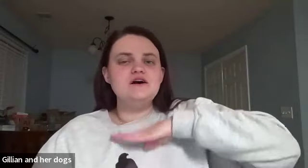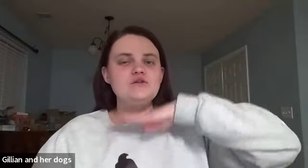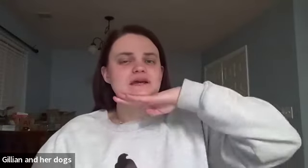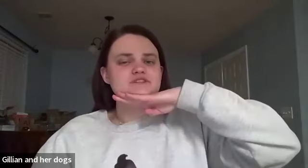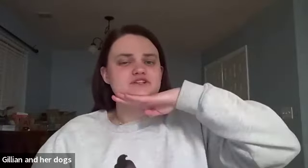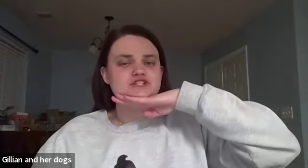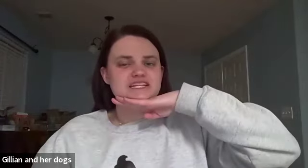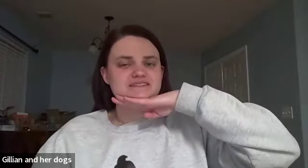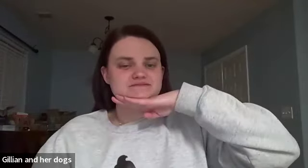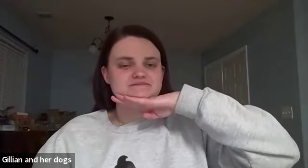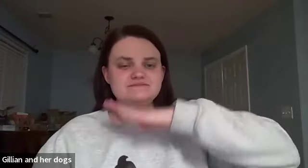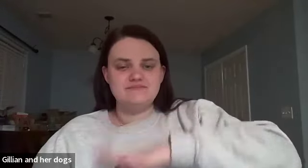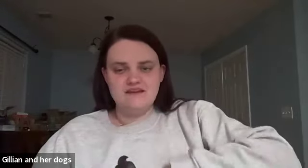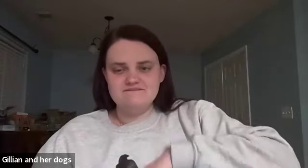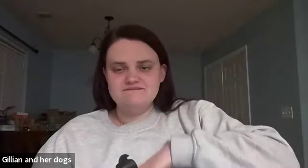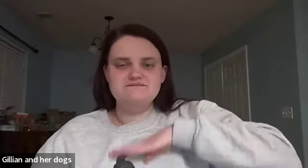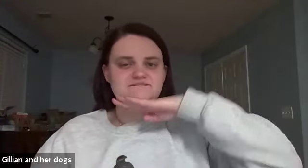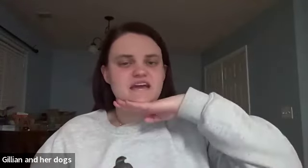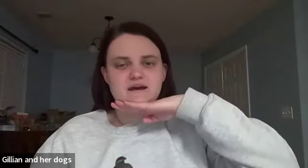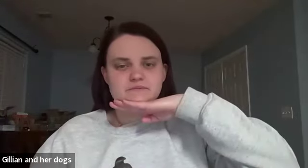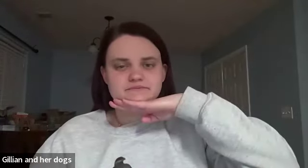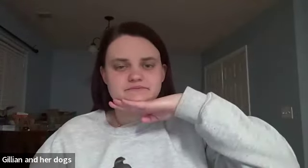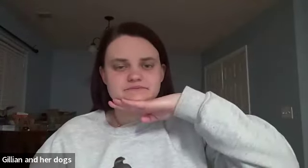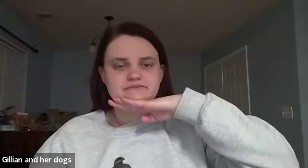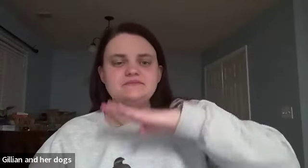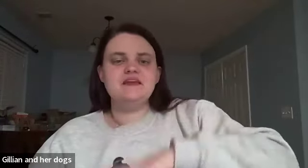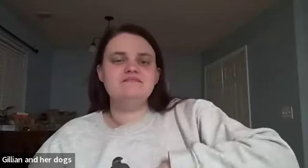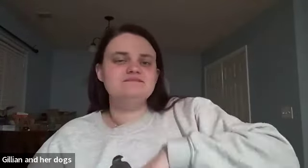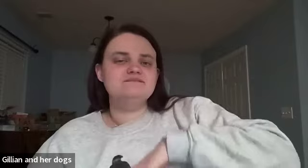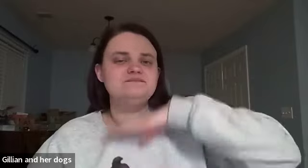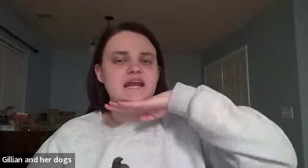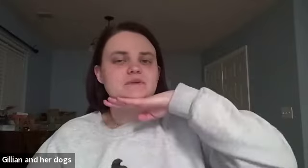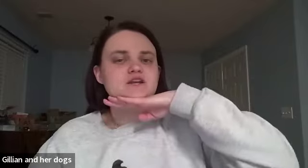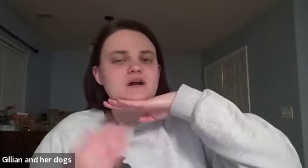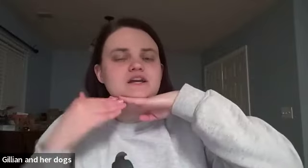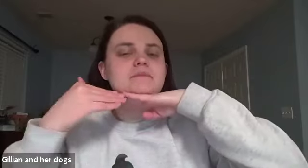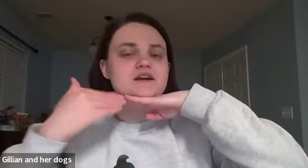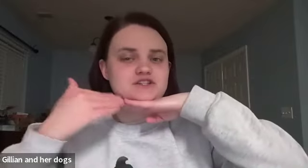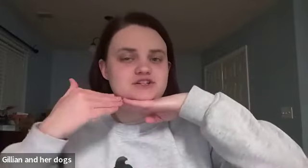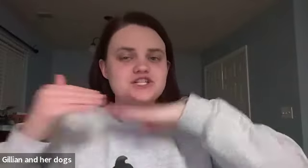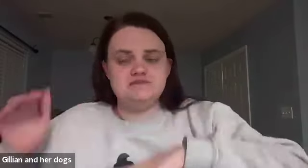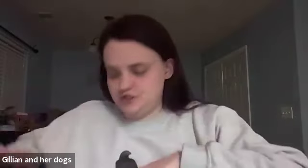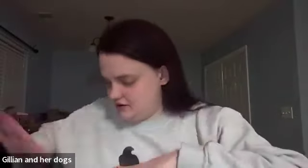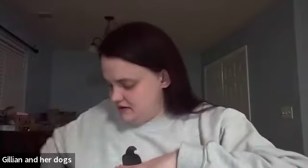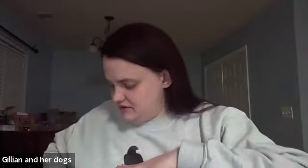it all the way up to your chin. Fed up. Fed up. And you want to come under your chin for sure. Henry,